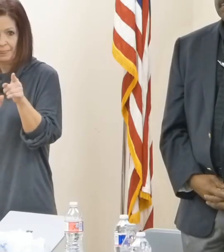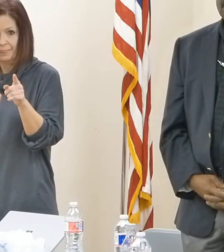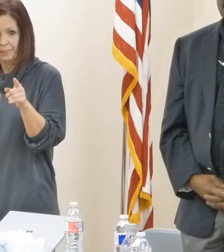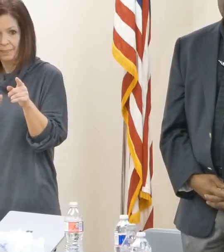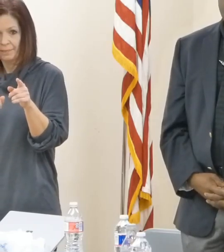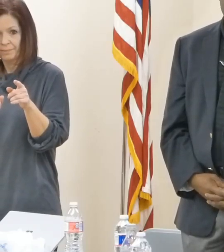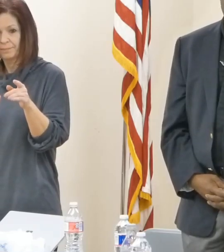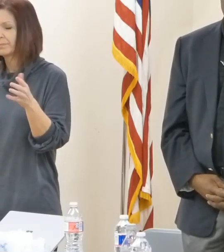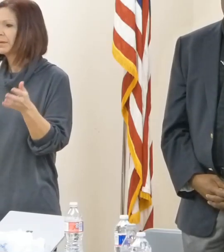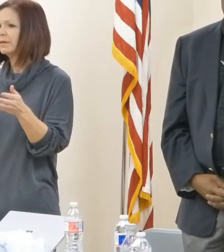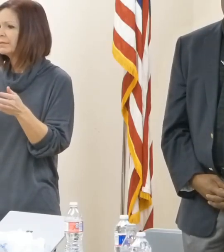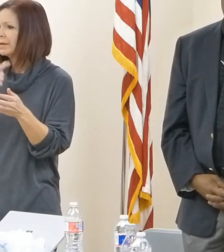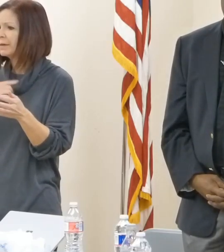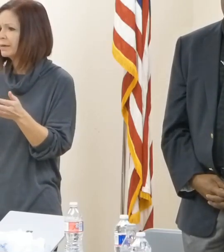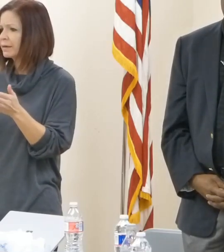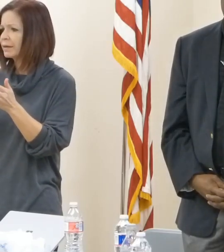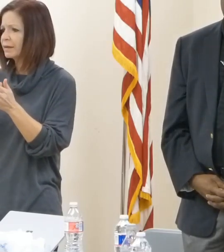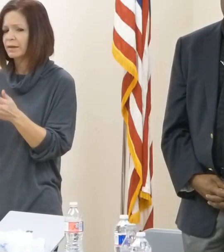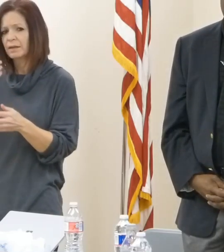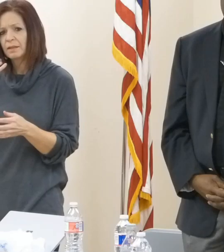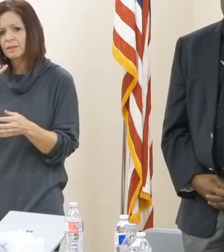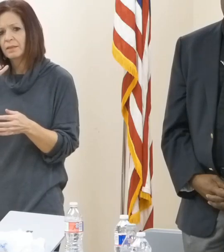What's the number